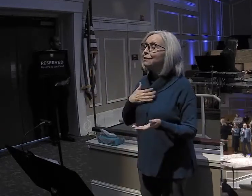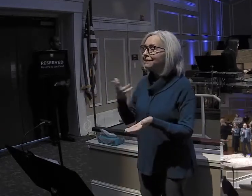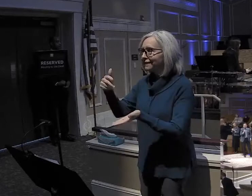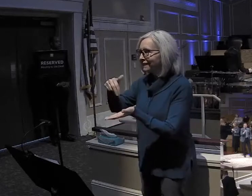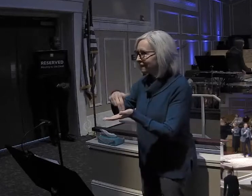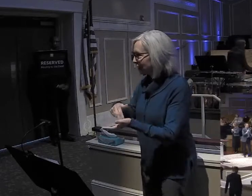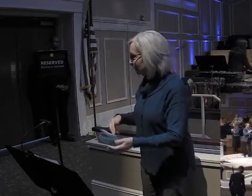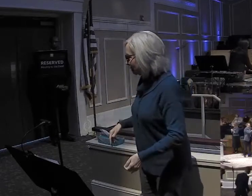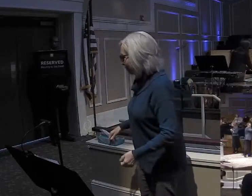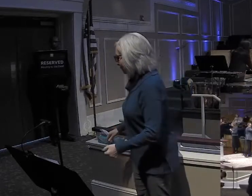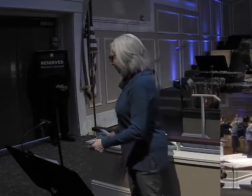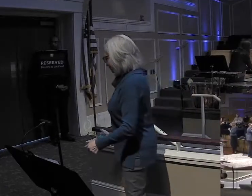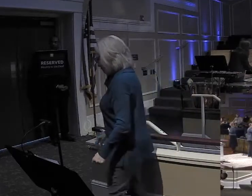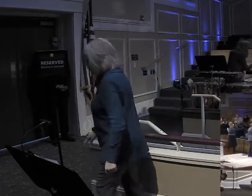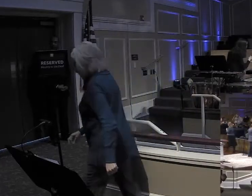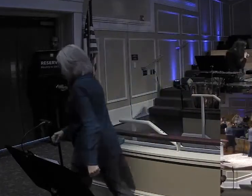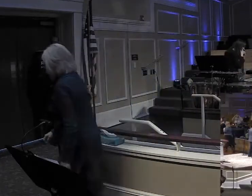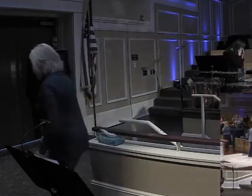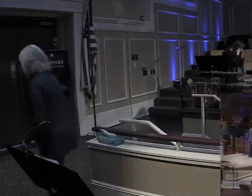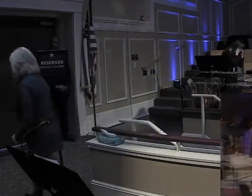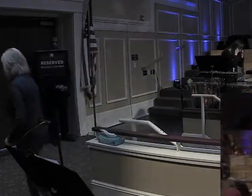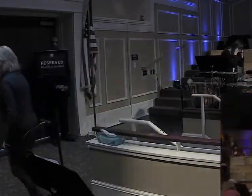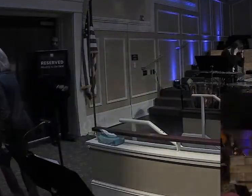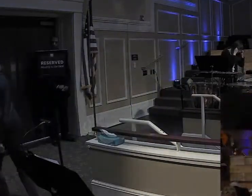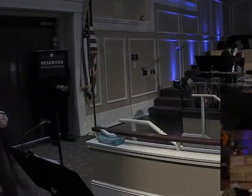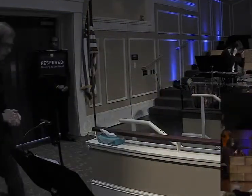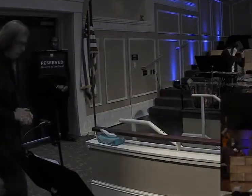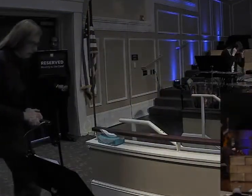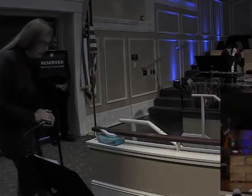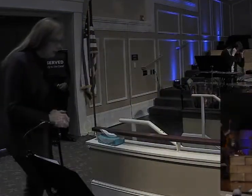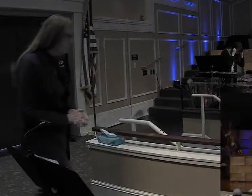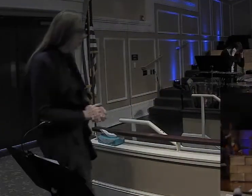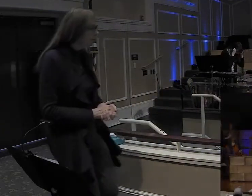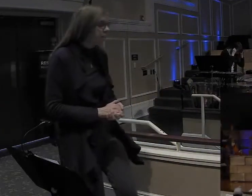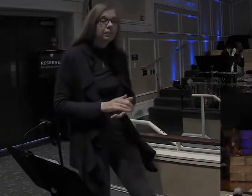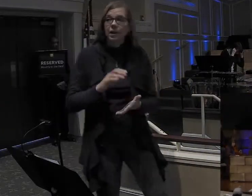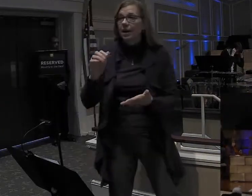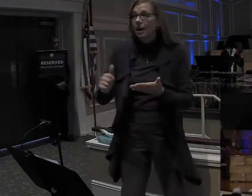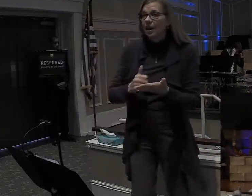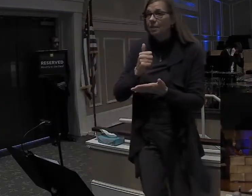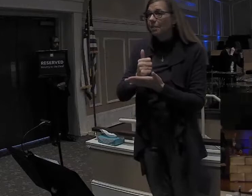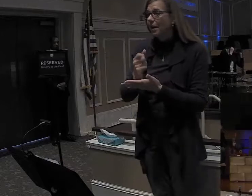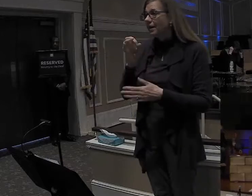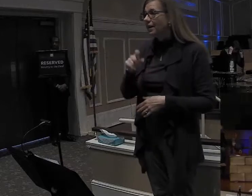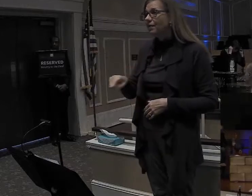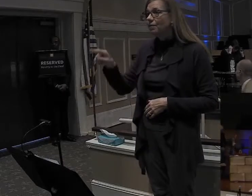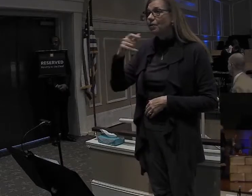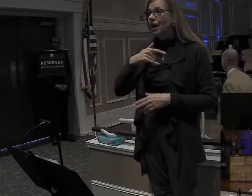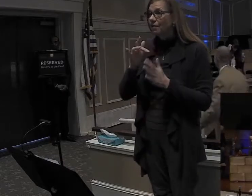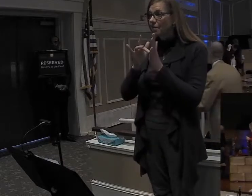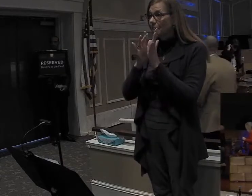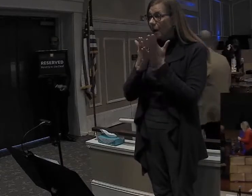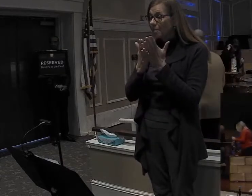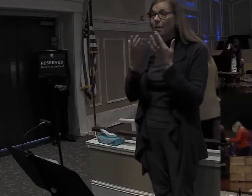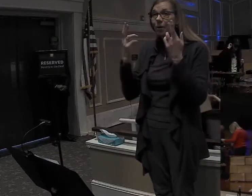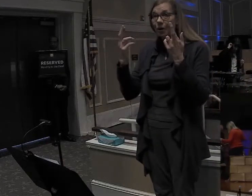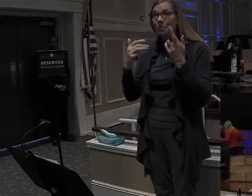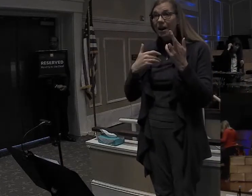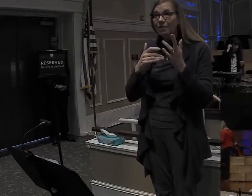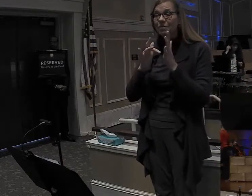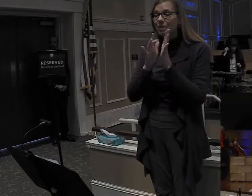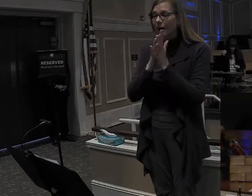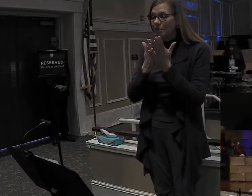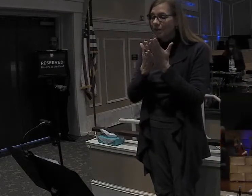Congregation, you may be seated. Amen. Well, if you have your Bibles with you this morning, I hope you do. I want to encourage you to open